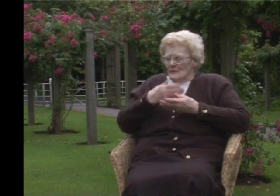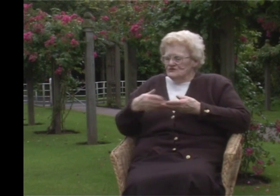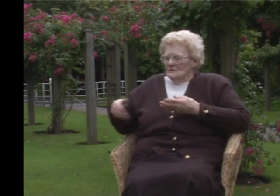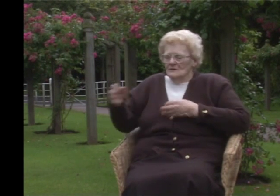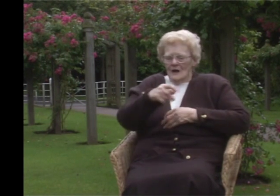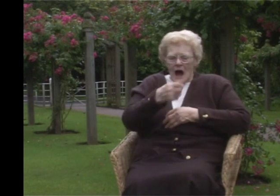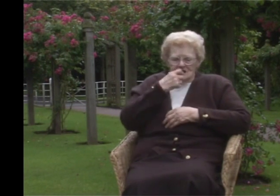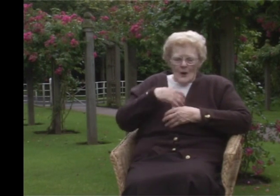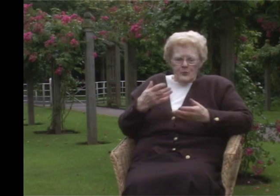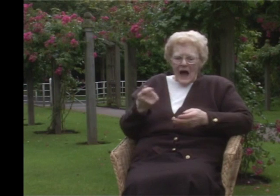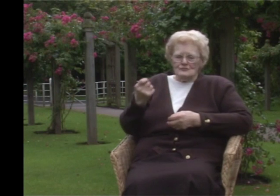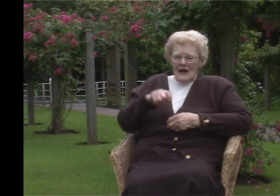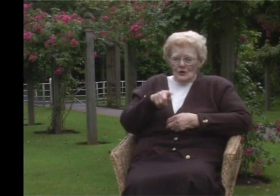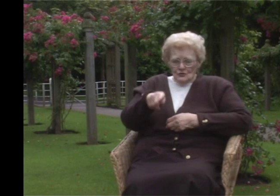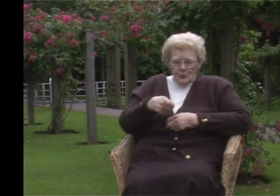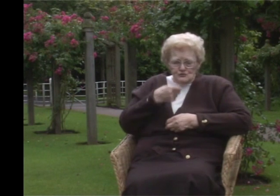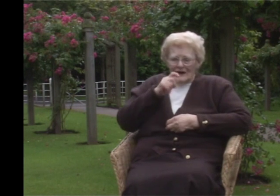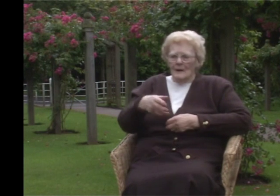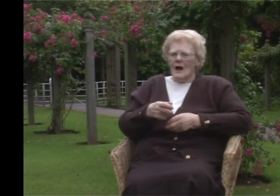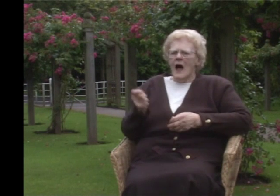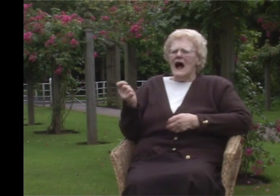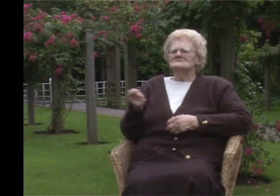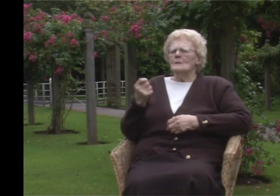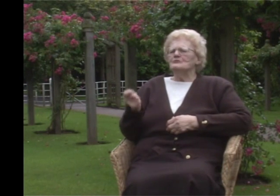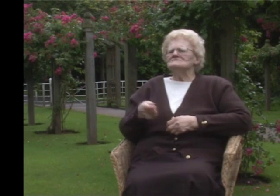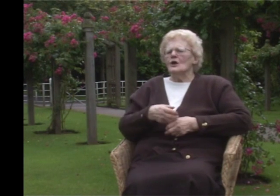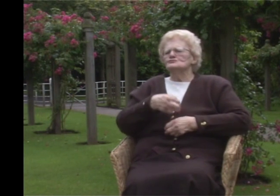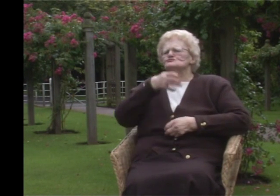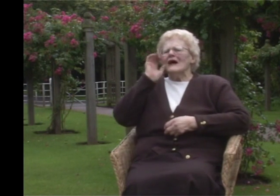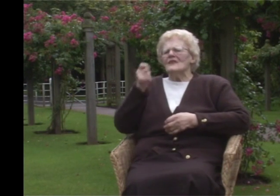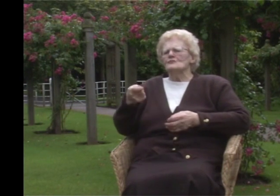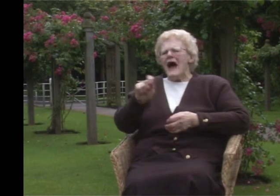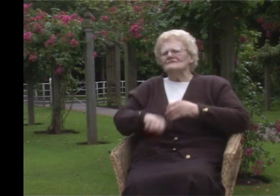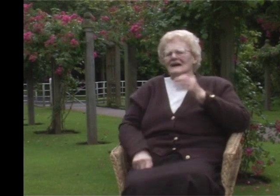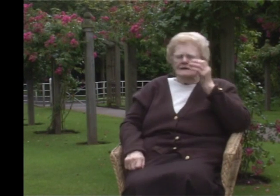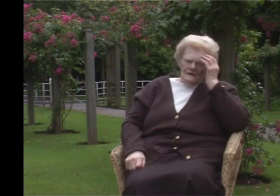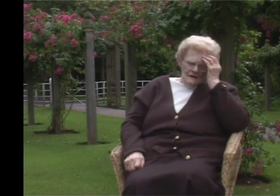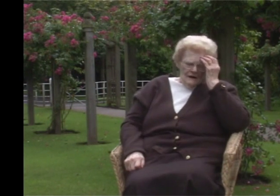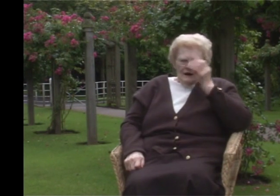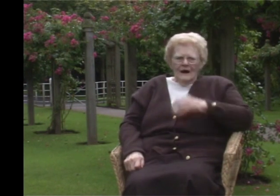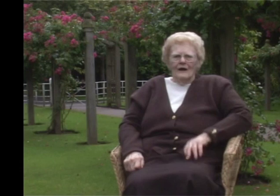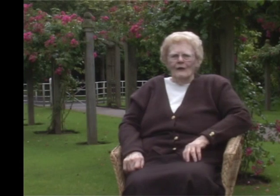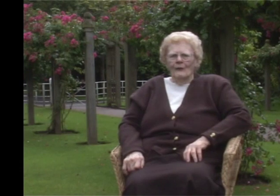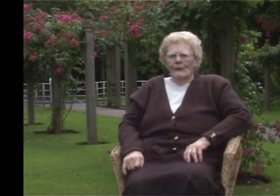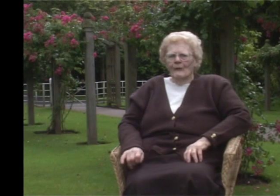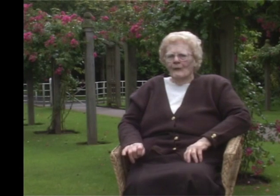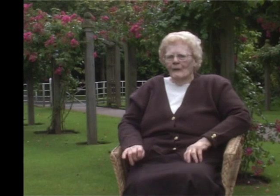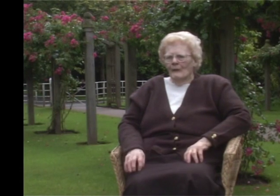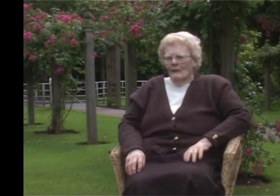serving dinner, someone asked for the gravy, but it turned out that one of the prisoners of war had only gone and drunk the gravy. How terrible